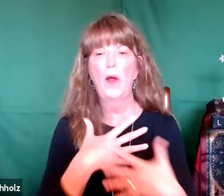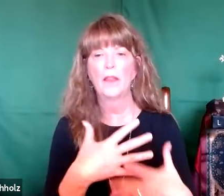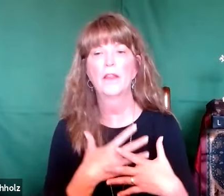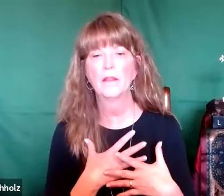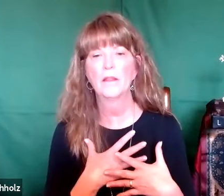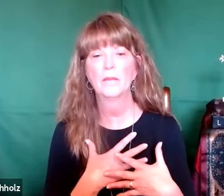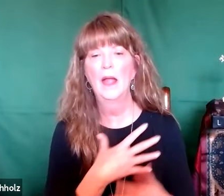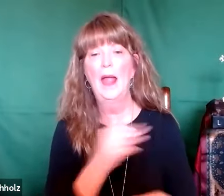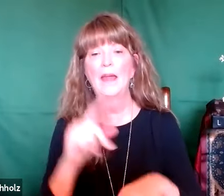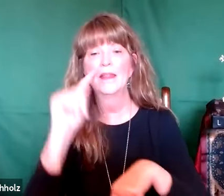breathed his last.